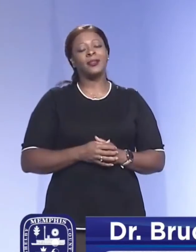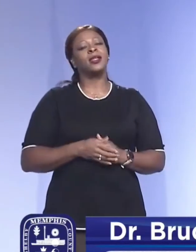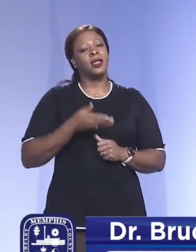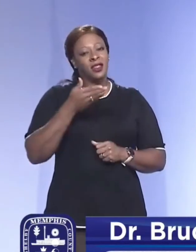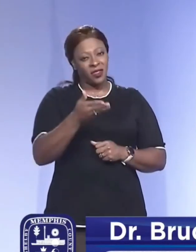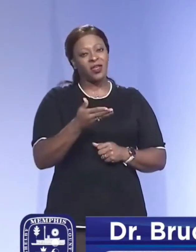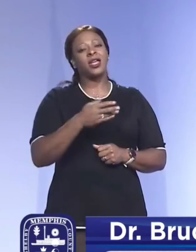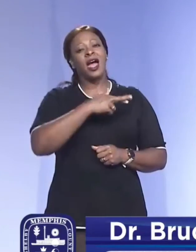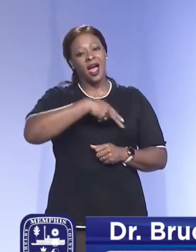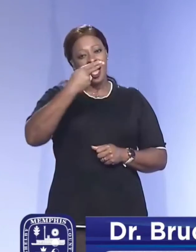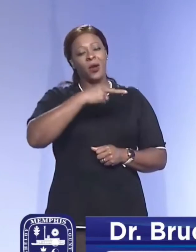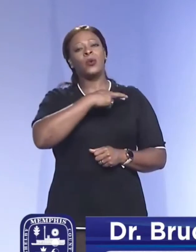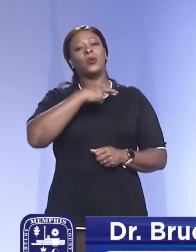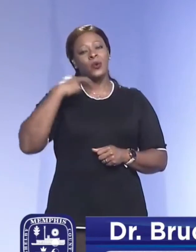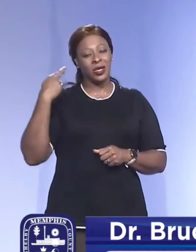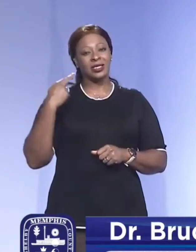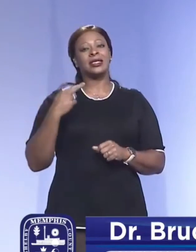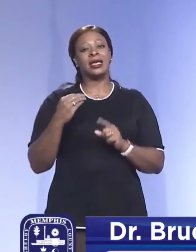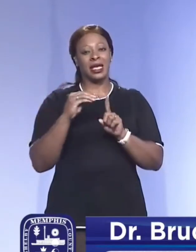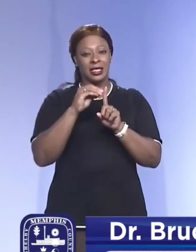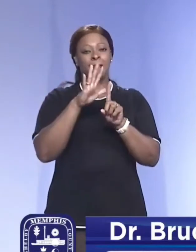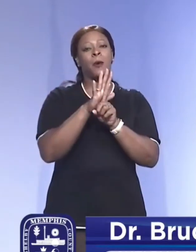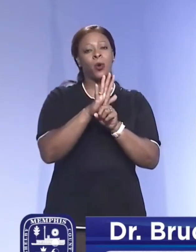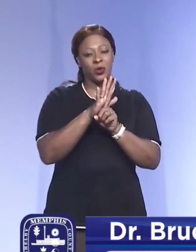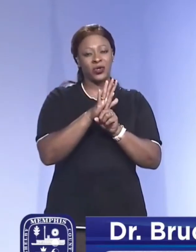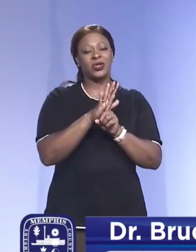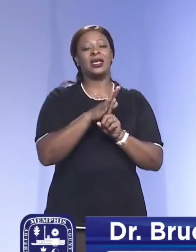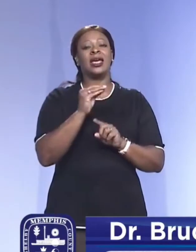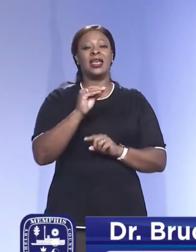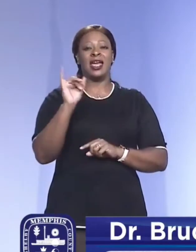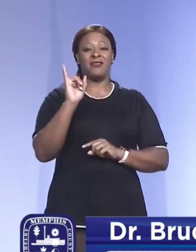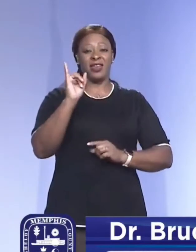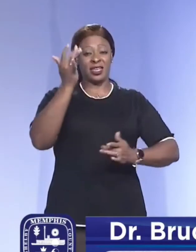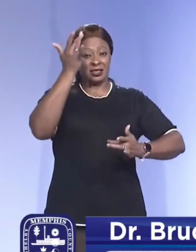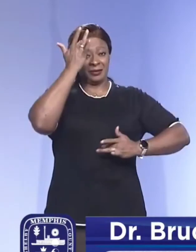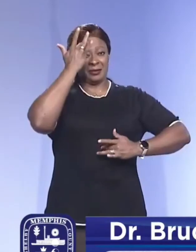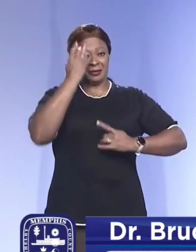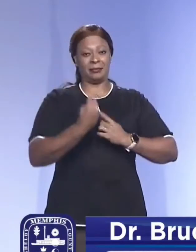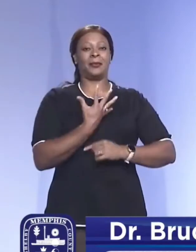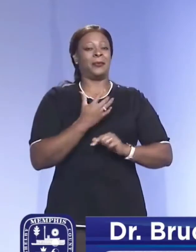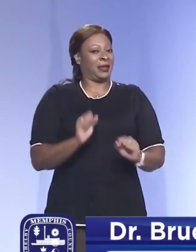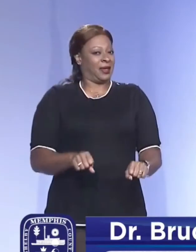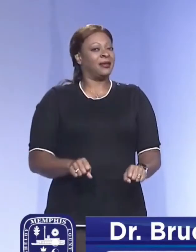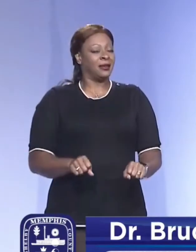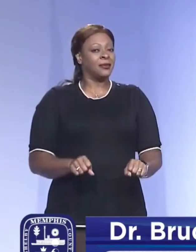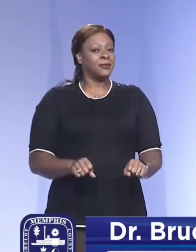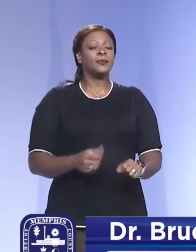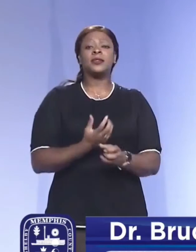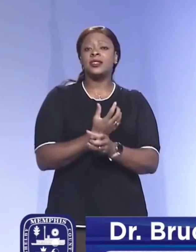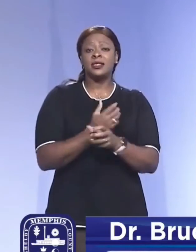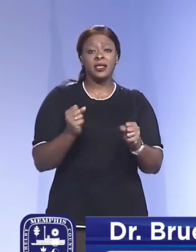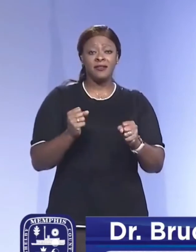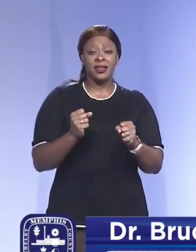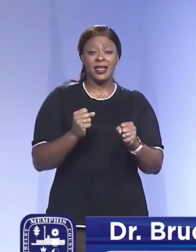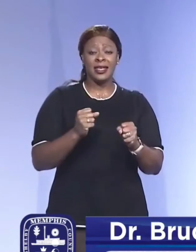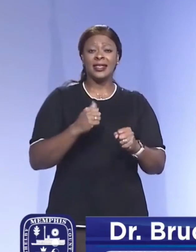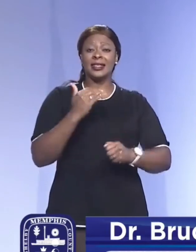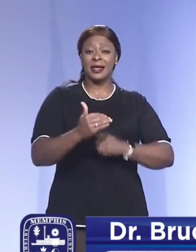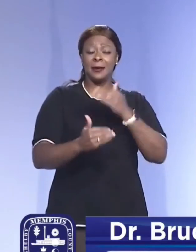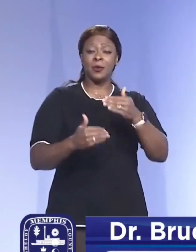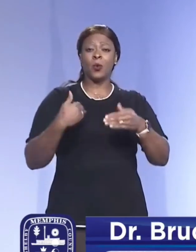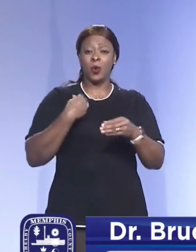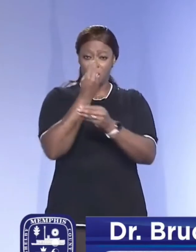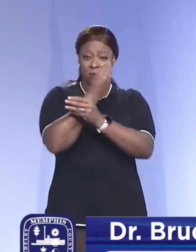is a risk of being exposed and infected with it. The safety measures that we